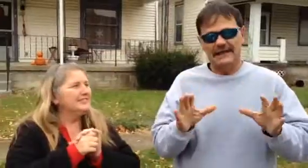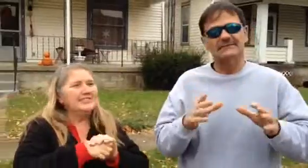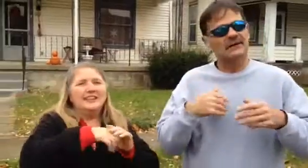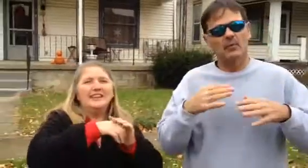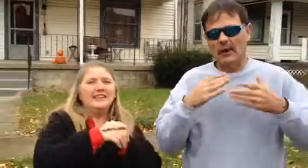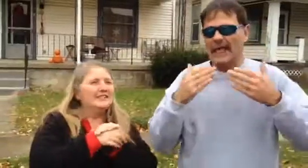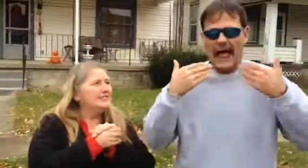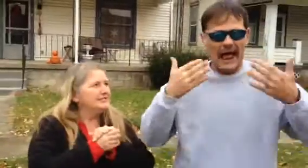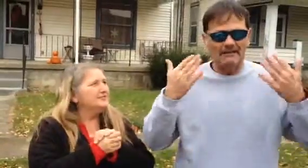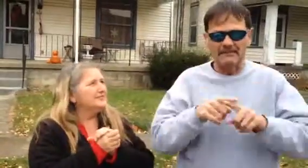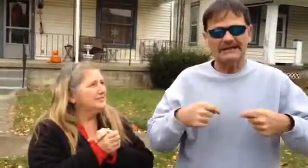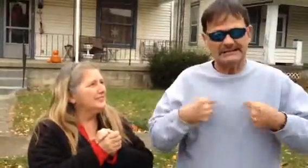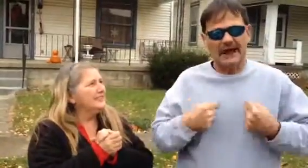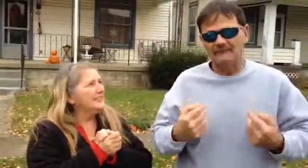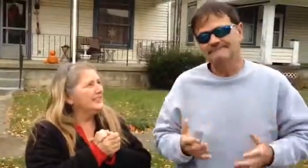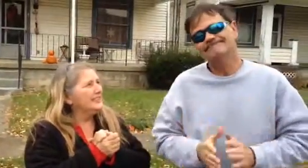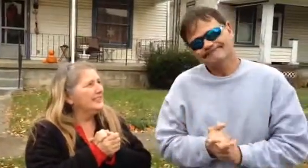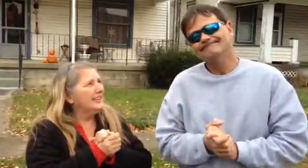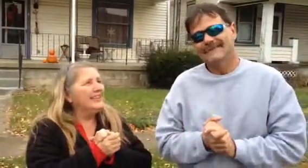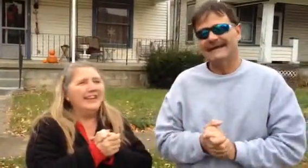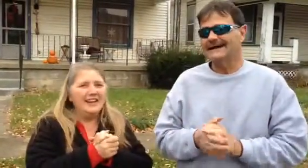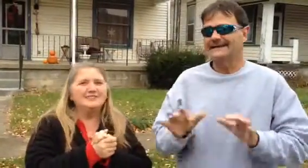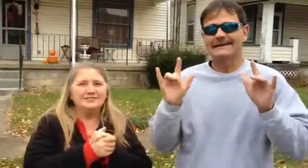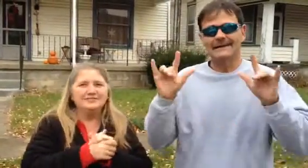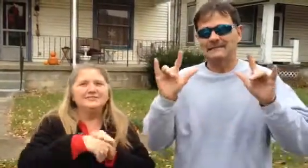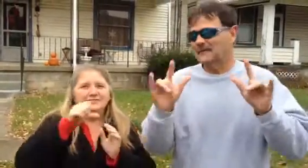Yeah, really happy myself. Yeah, love you.